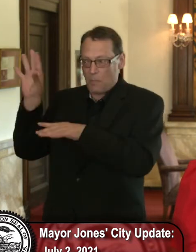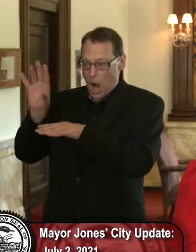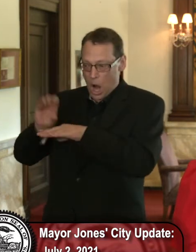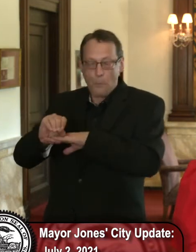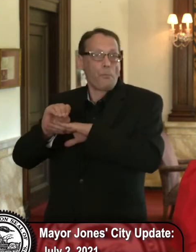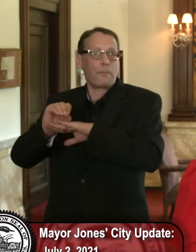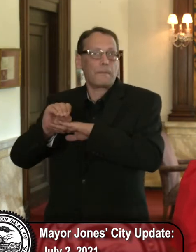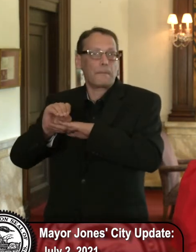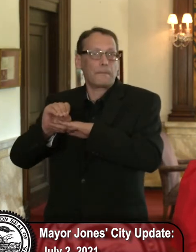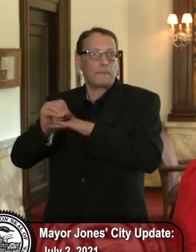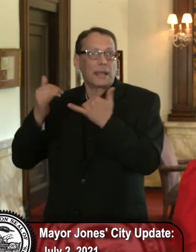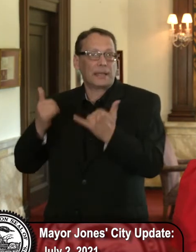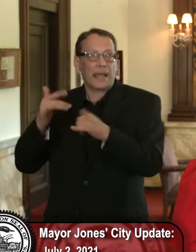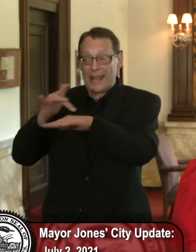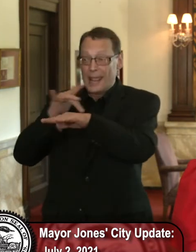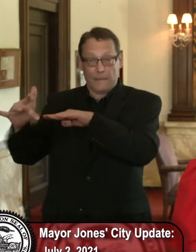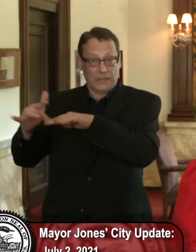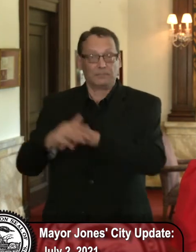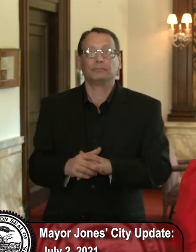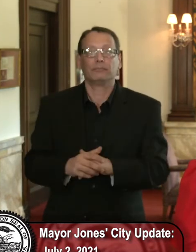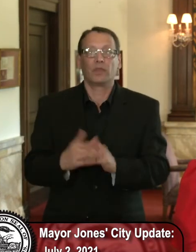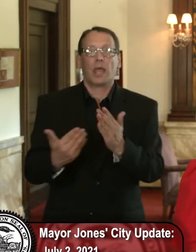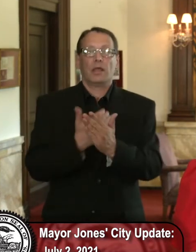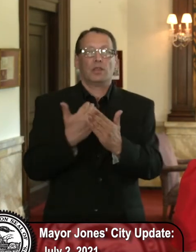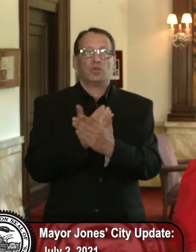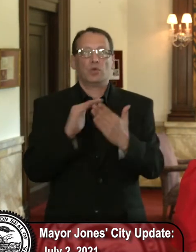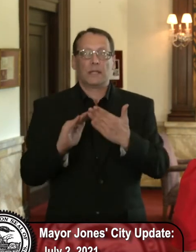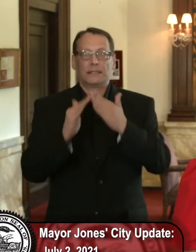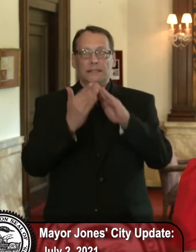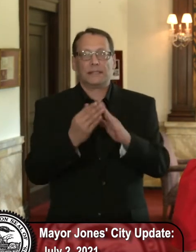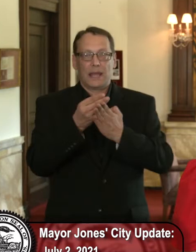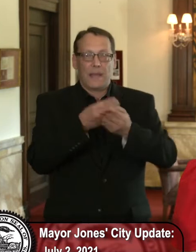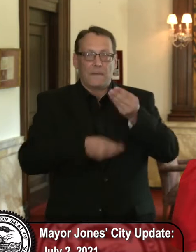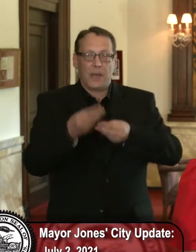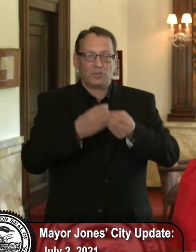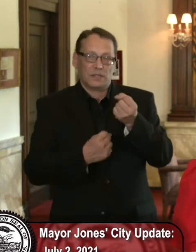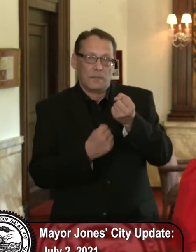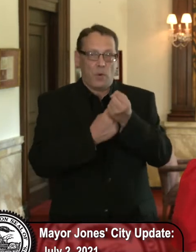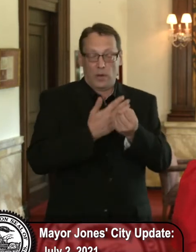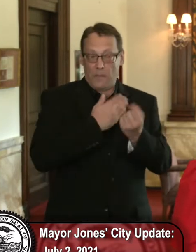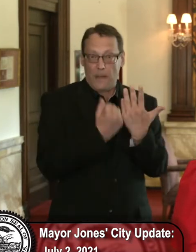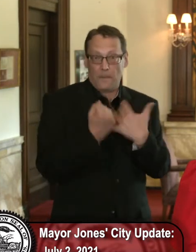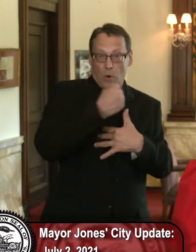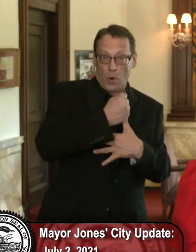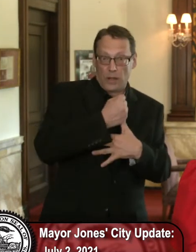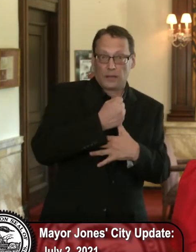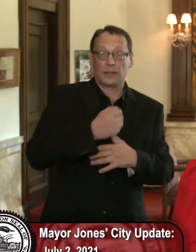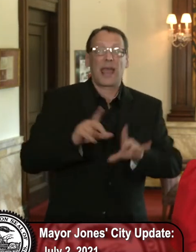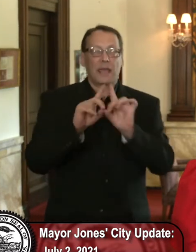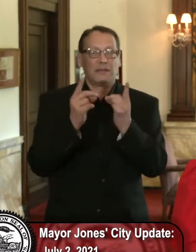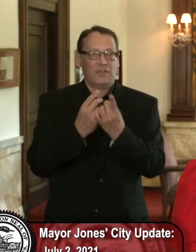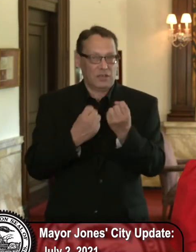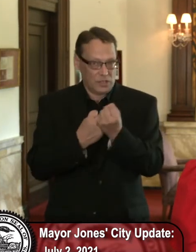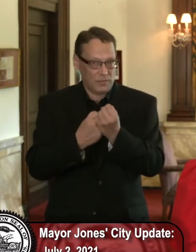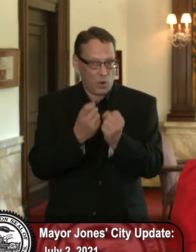facility stands empty. The new city budget supports some of my priorities, including funding of the Division of